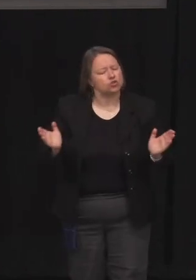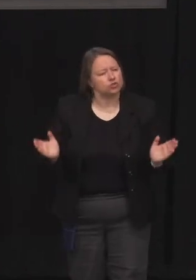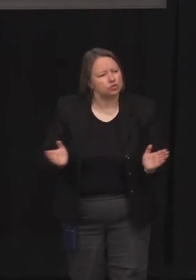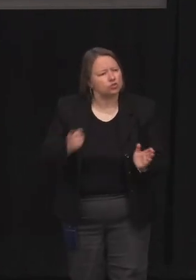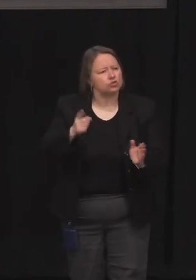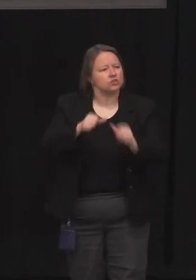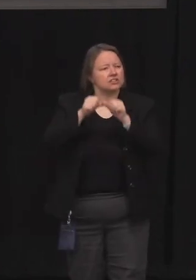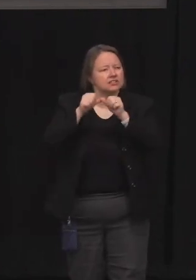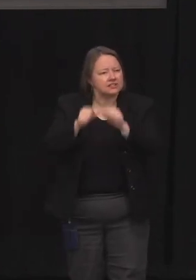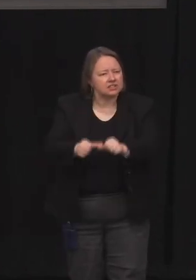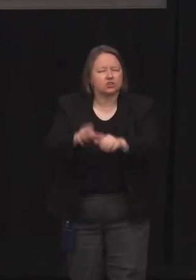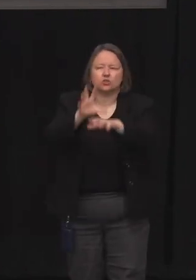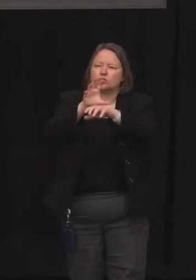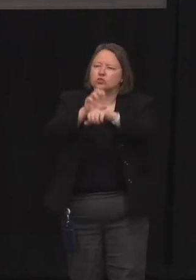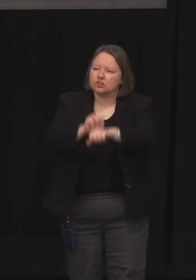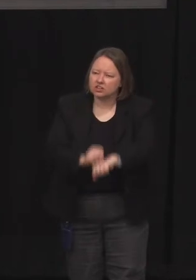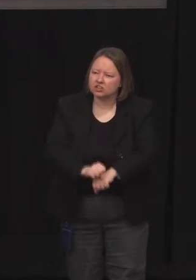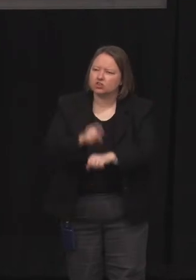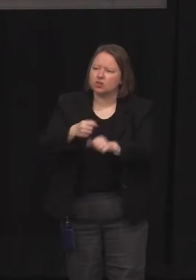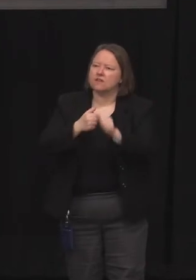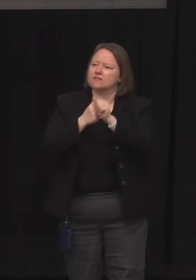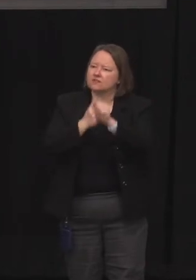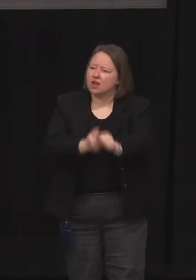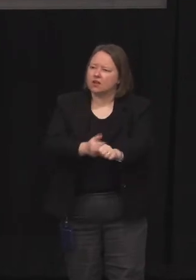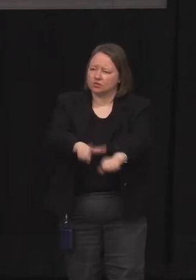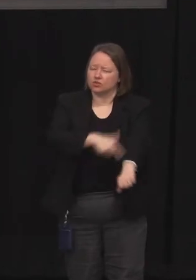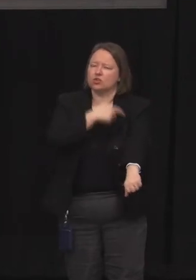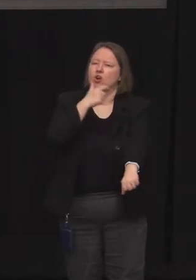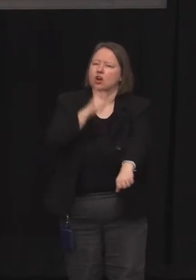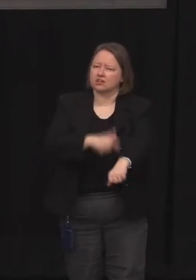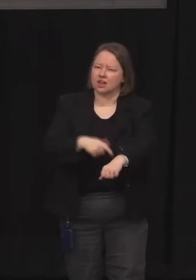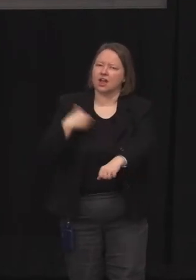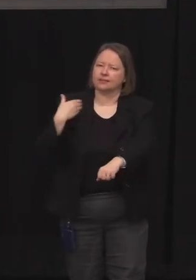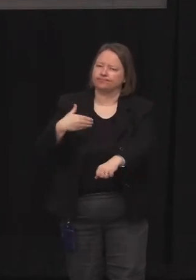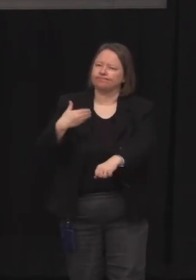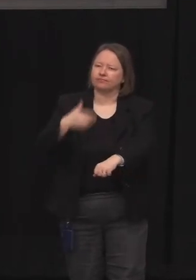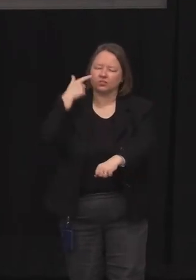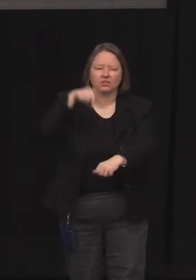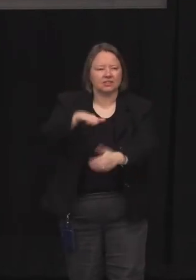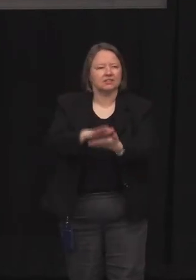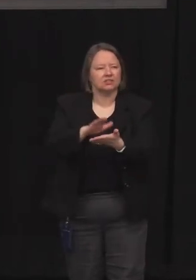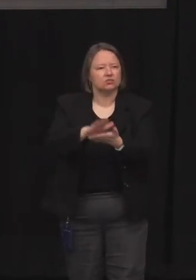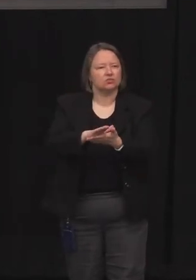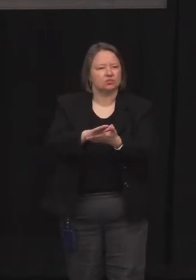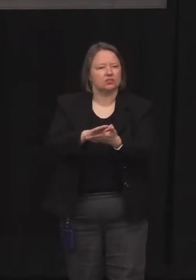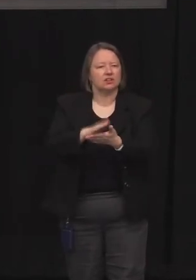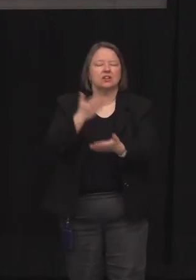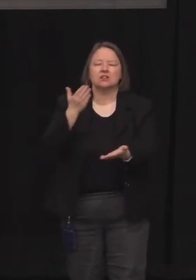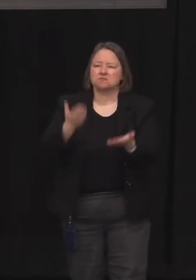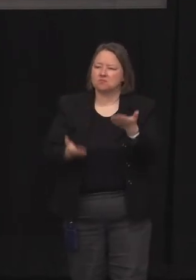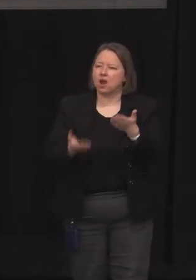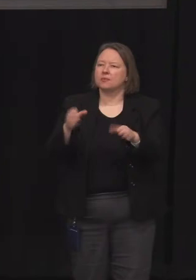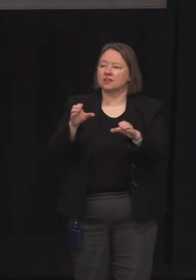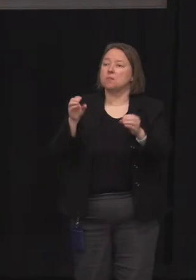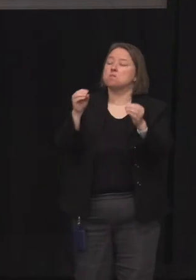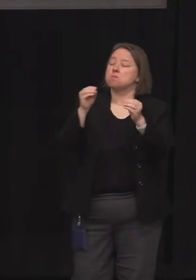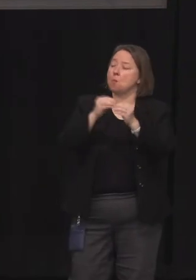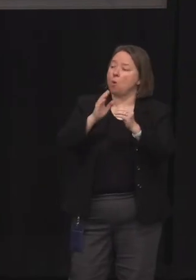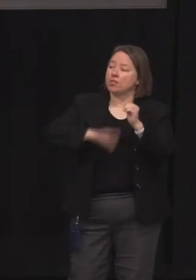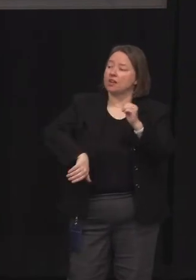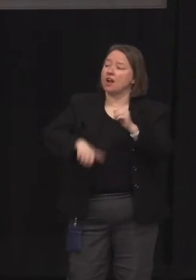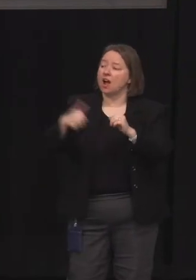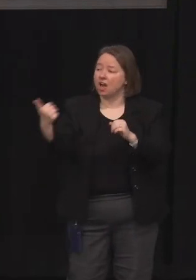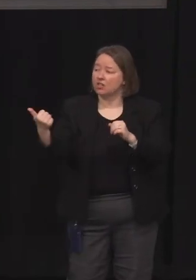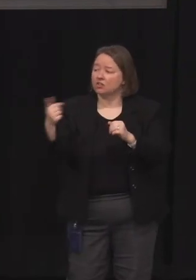continue the tradition that you have followed so long, for this institution has probably done more than any other